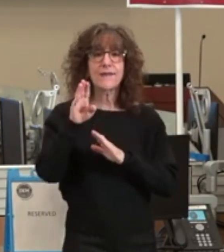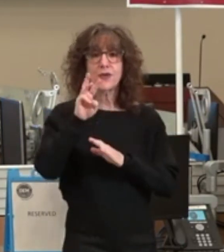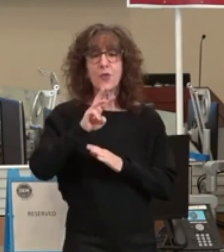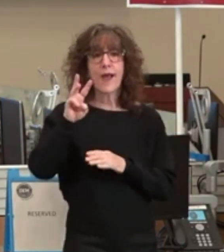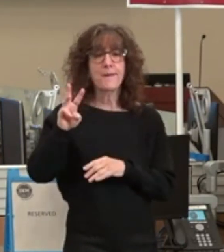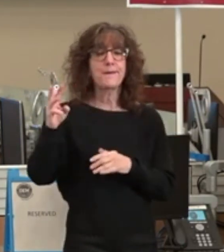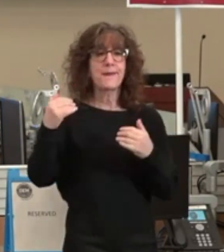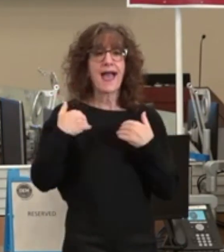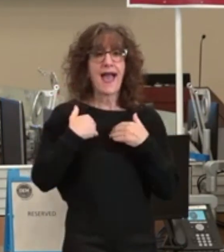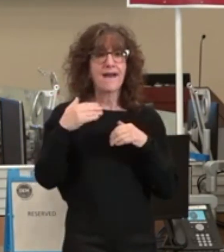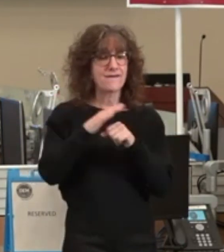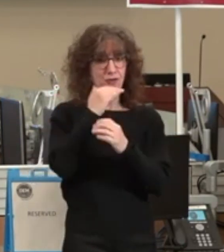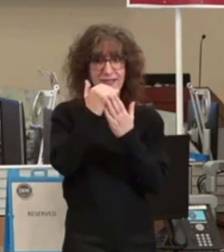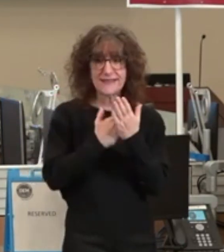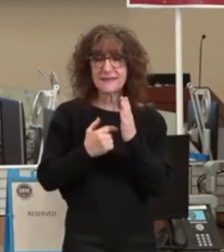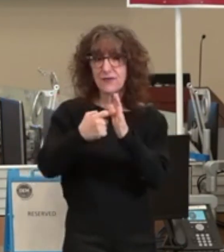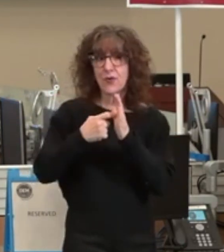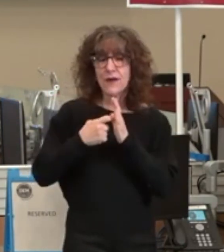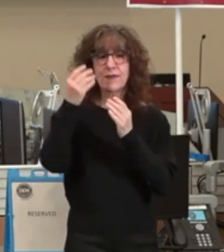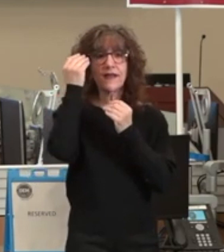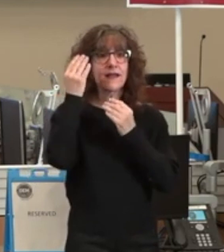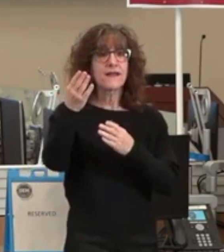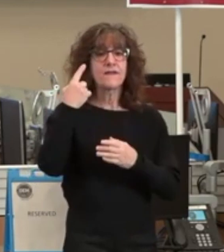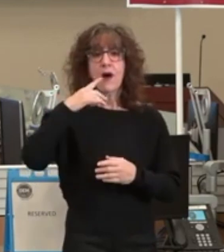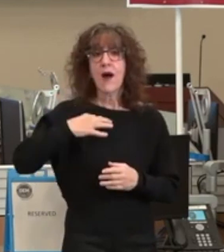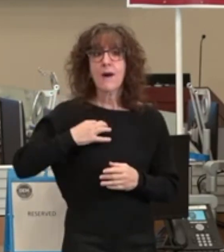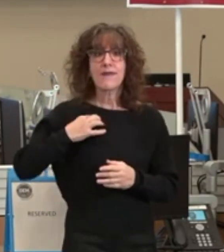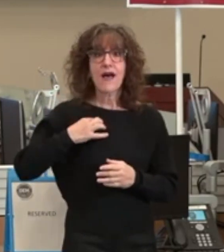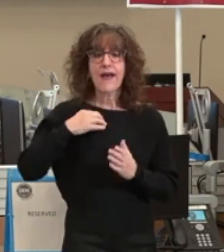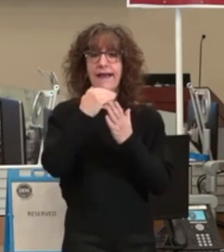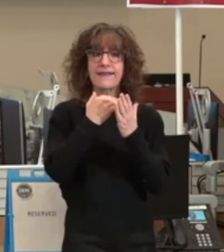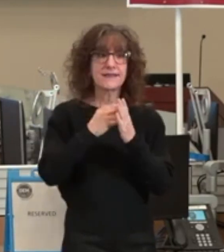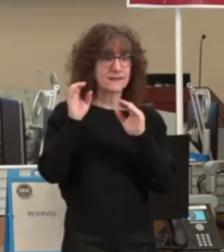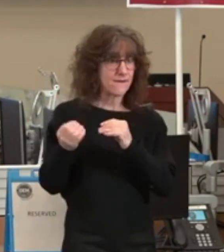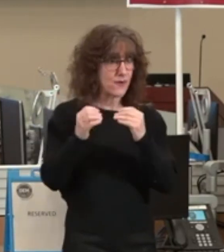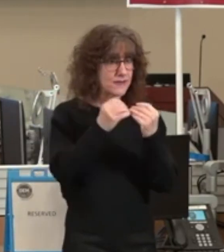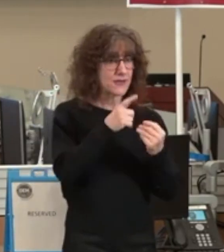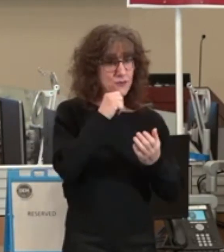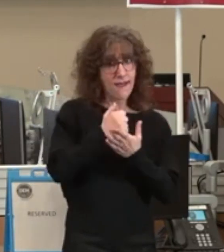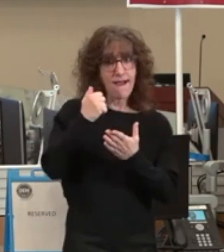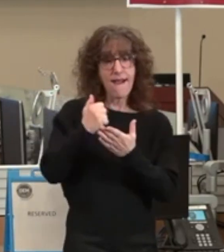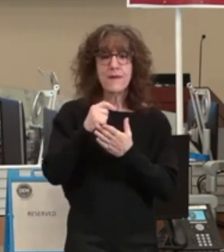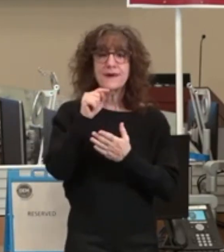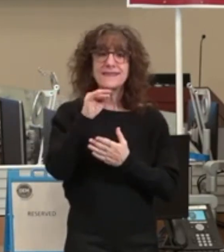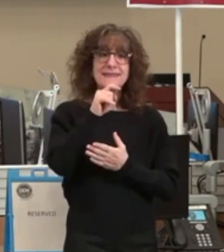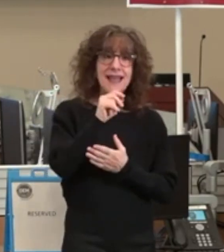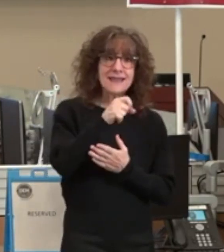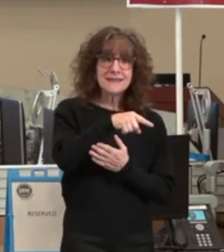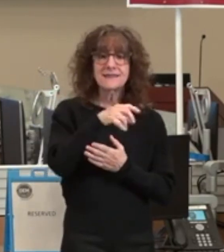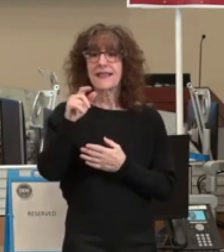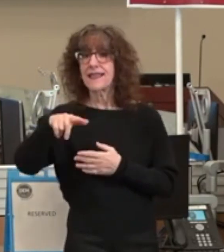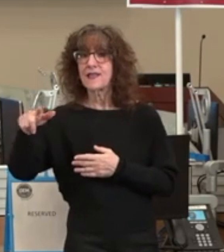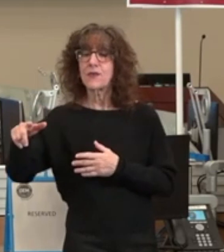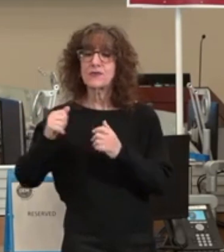has a full list of requirements and information needed to apply, a list of organizations who can assist tenants and landlords